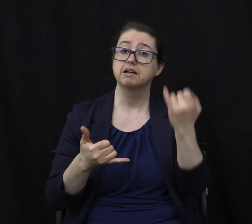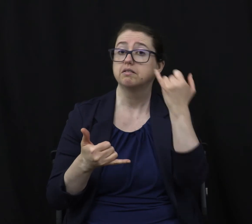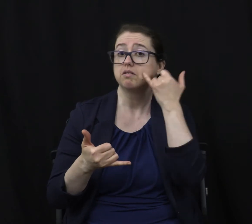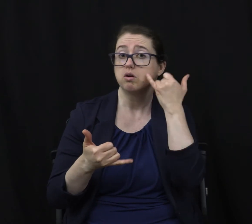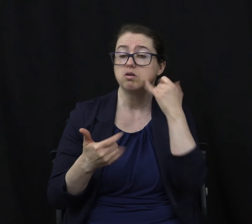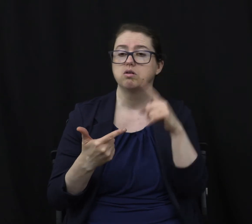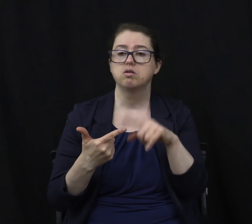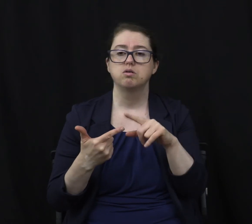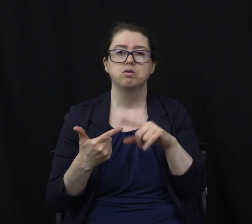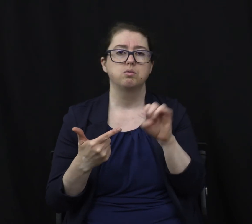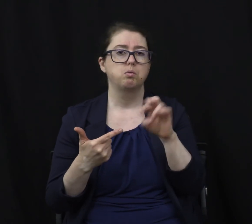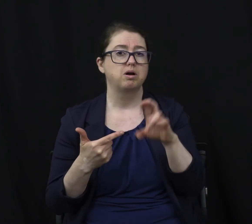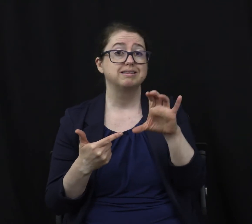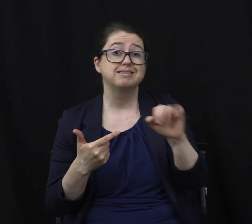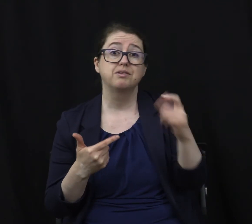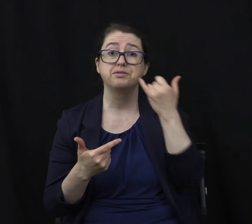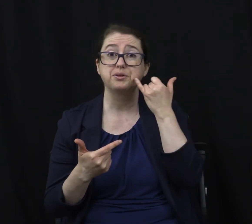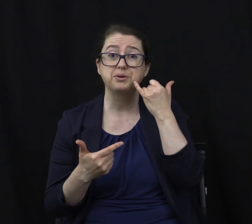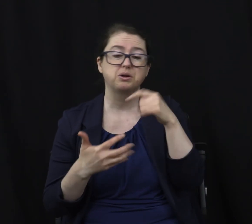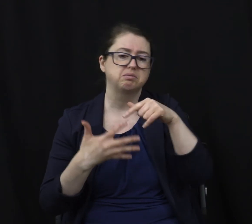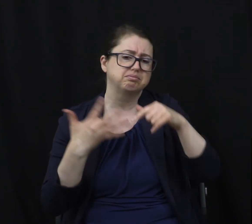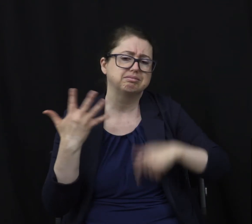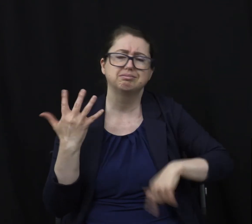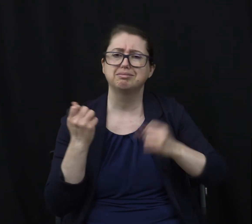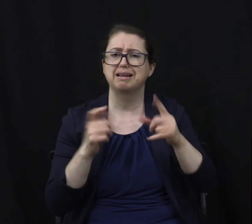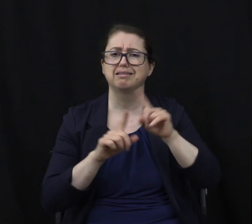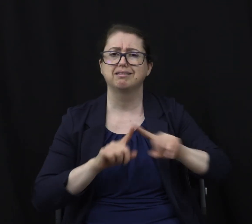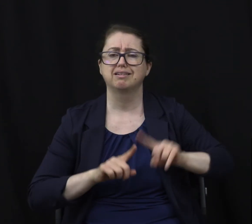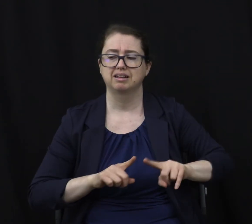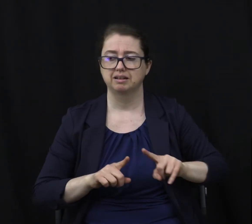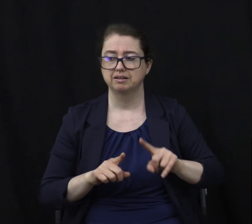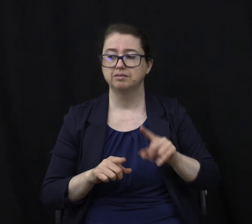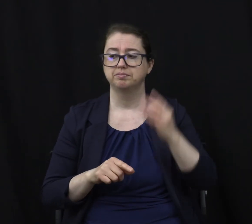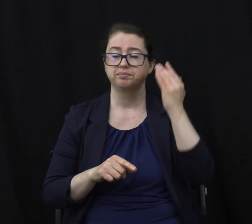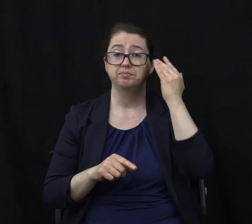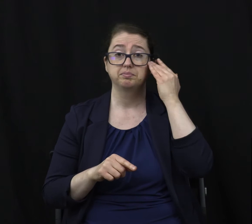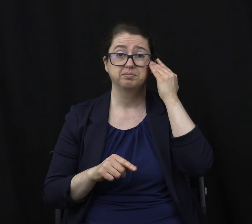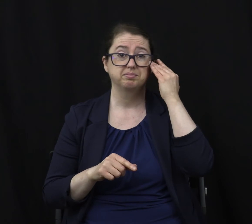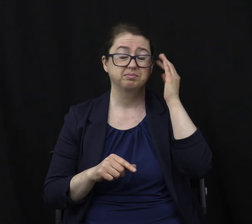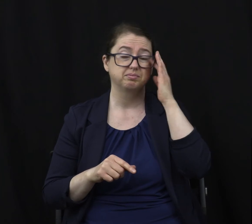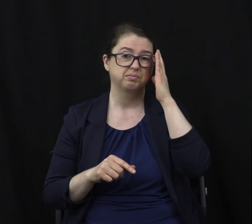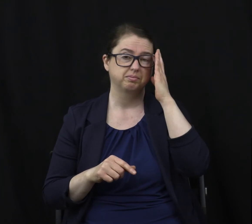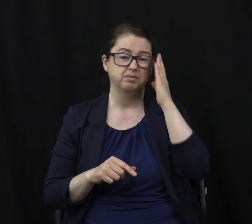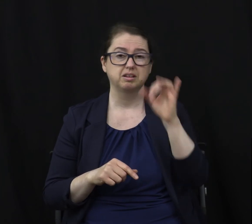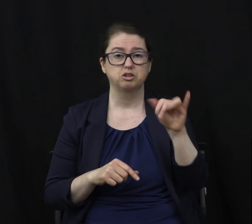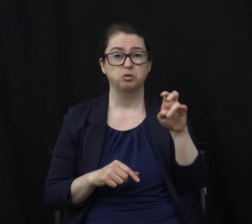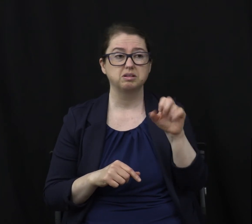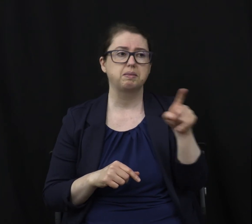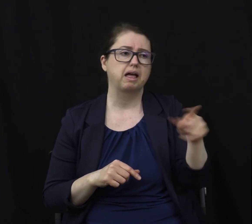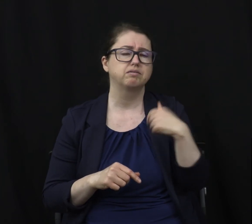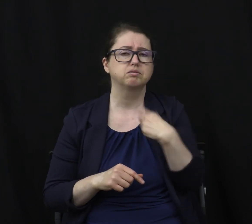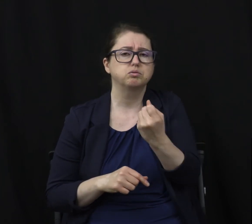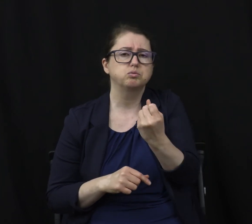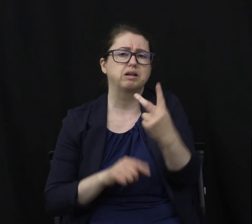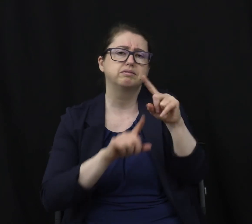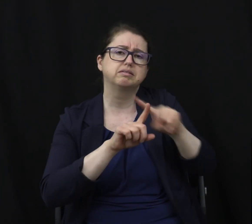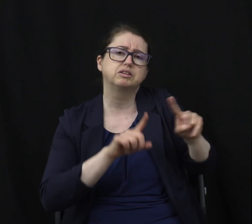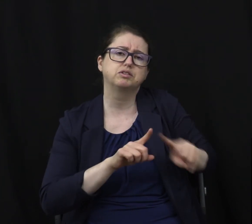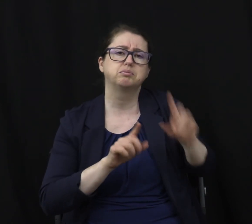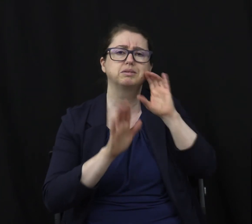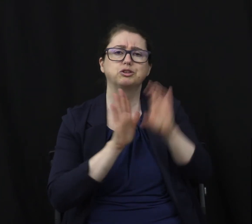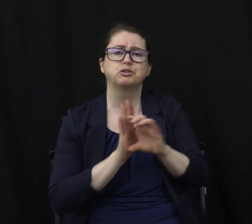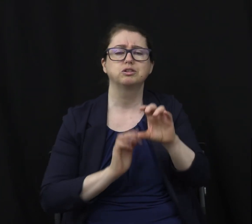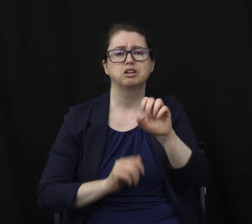they use like 12 different filters on Instagram or Facebook? Just, they want to post that makes them look